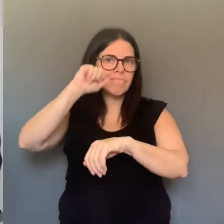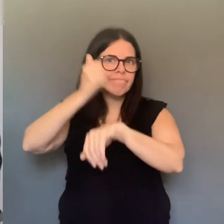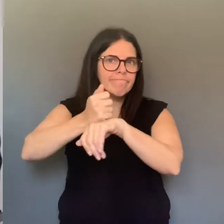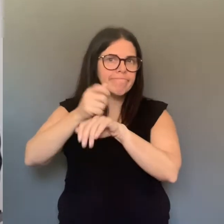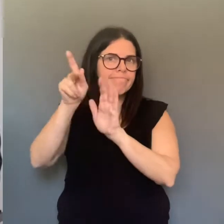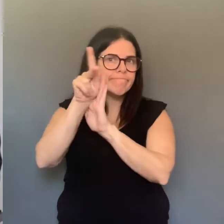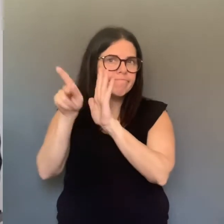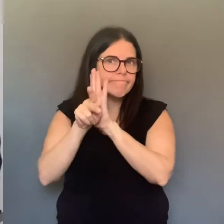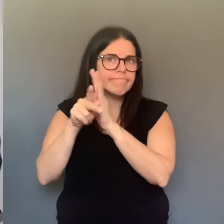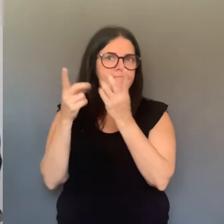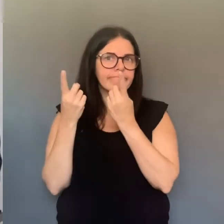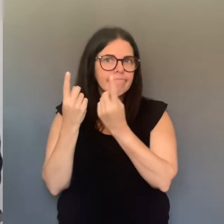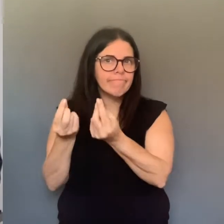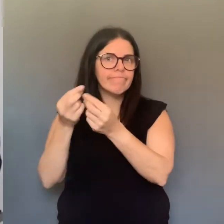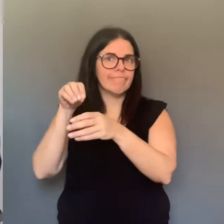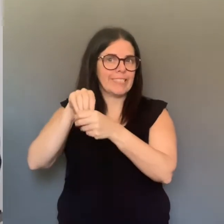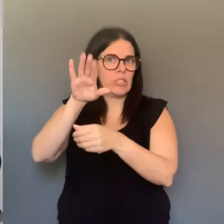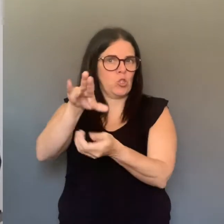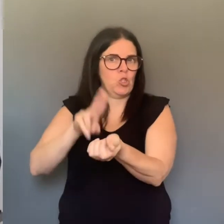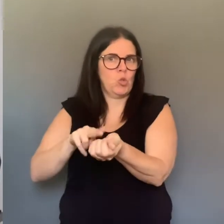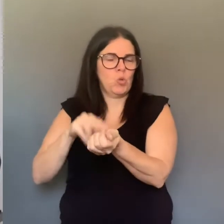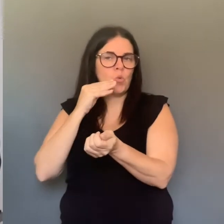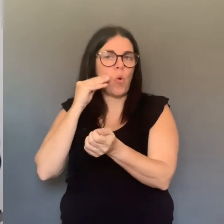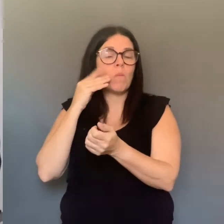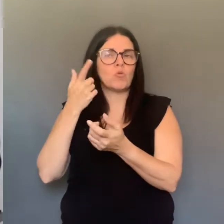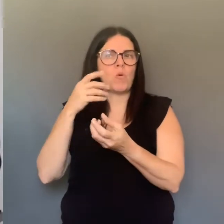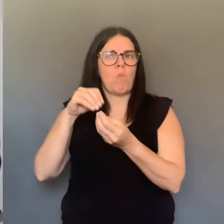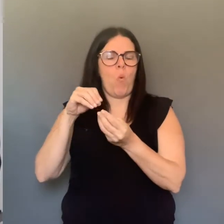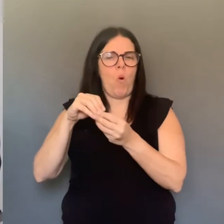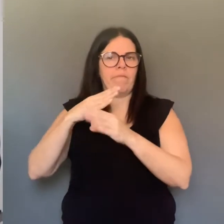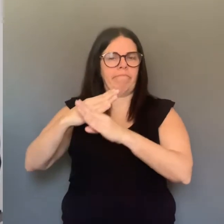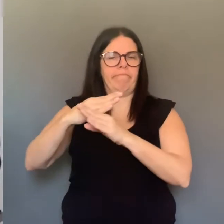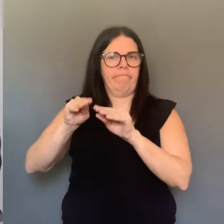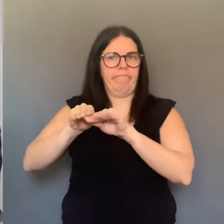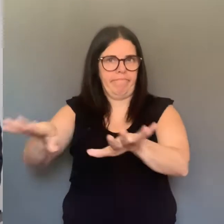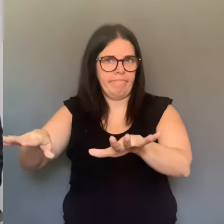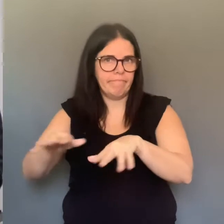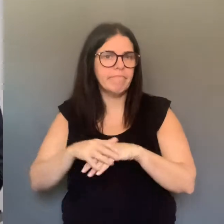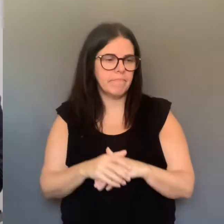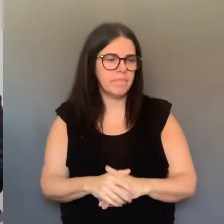to further enhance their outbreak control measures.